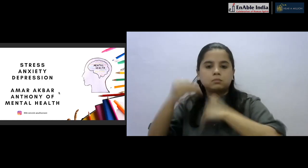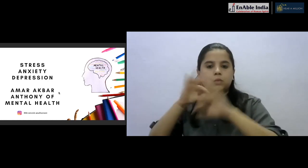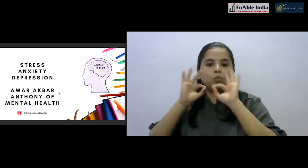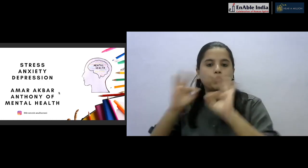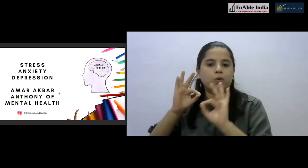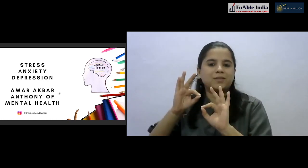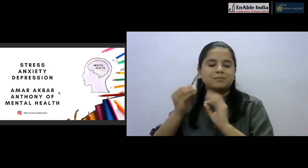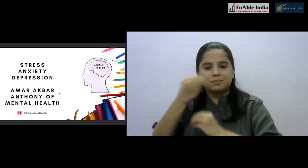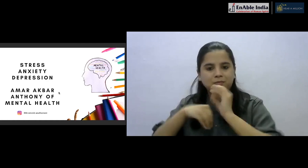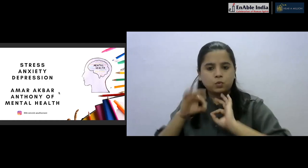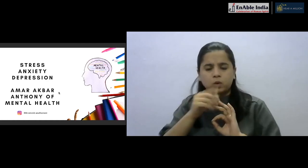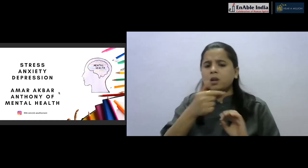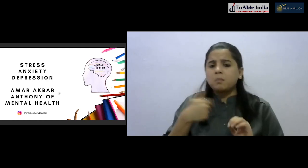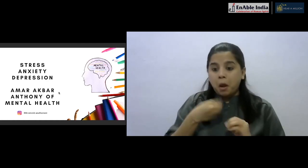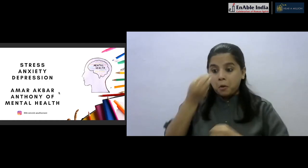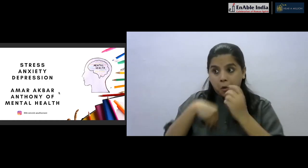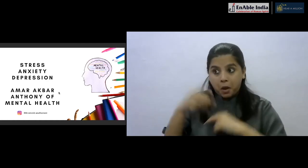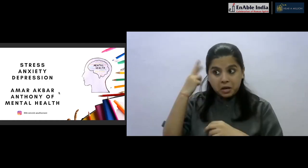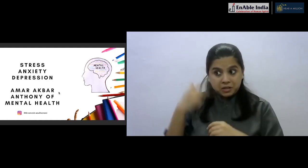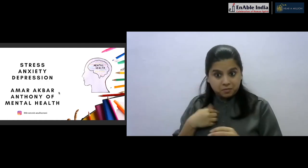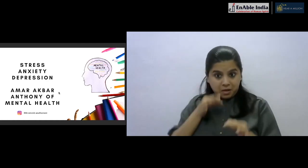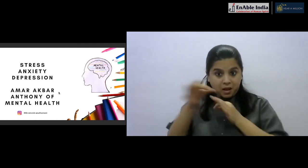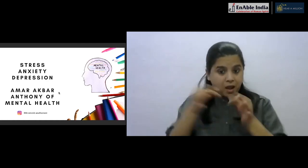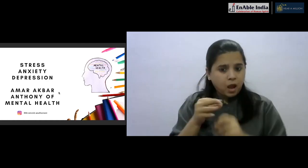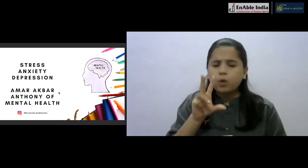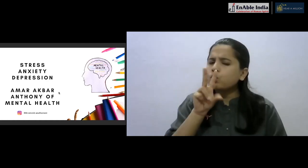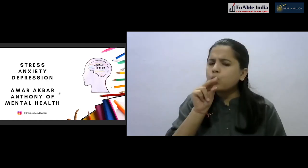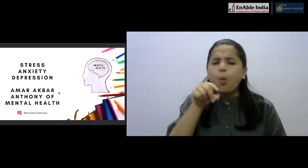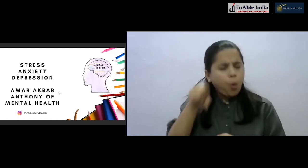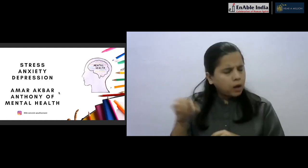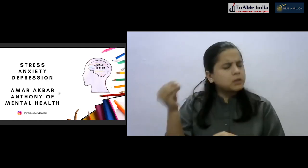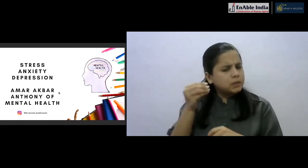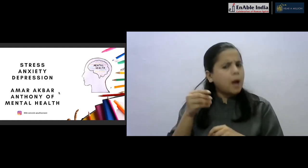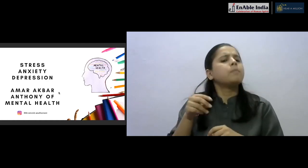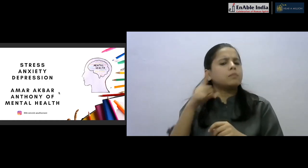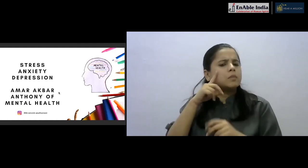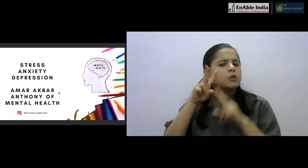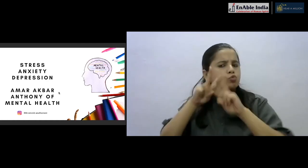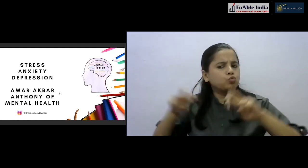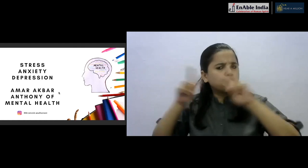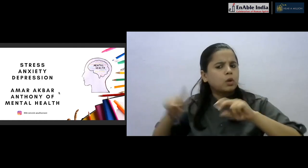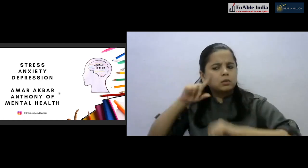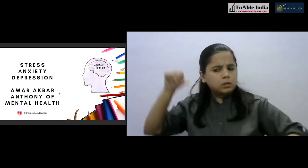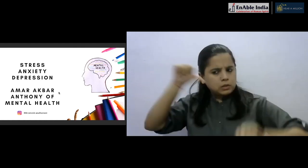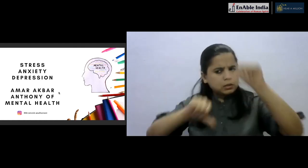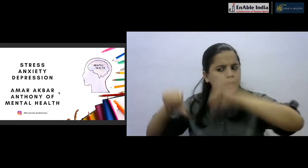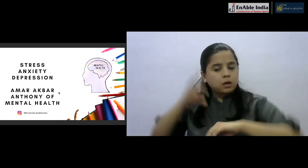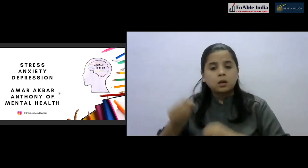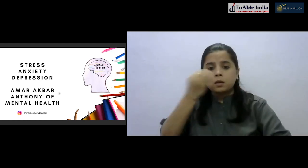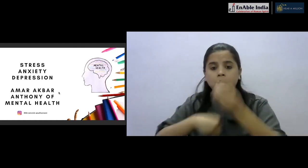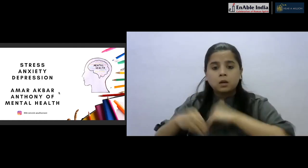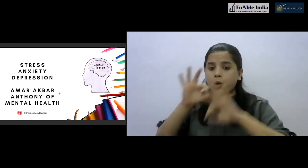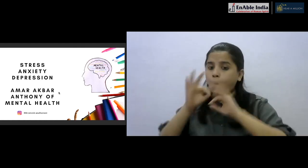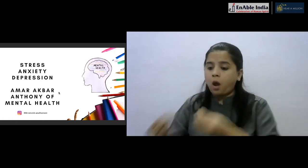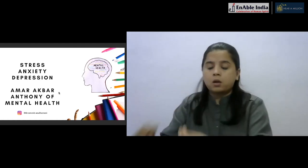only because of I work in nutrition. It's because of the scientific fact that nutrition provides the raw